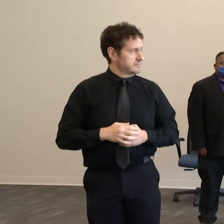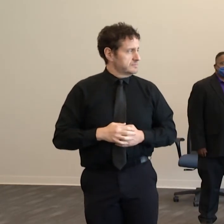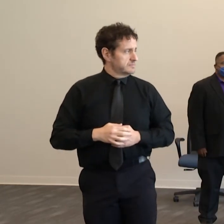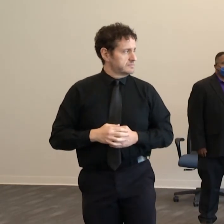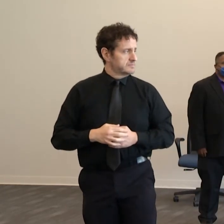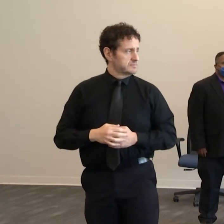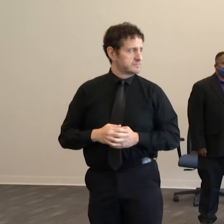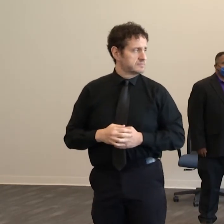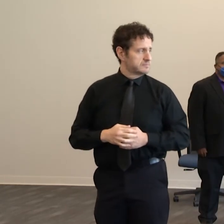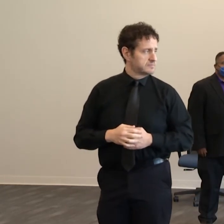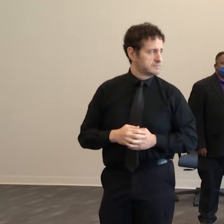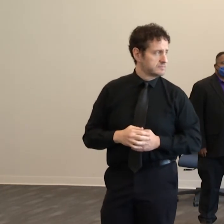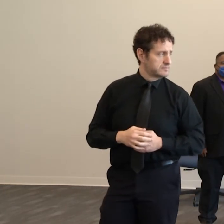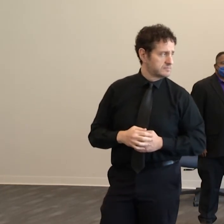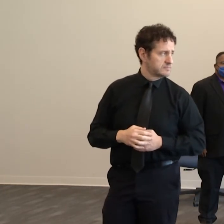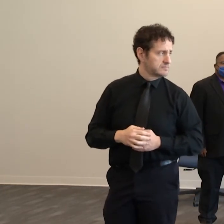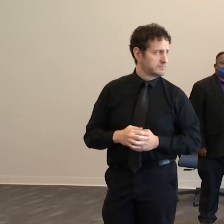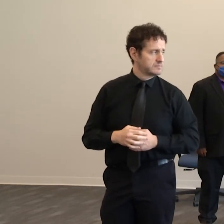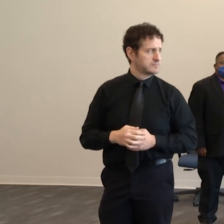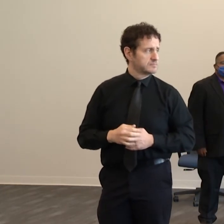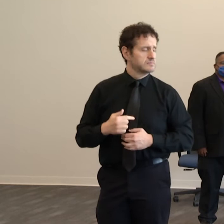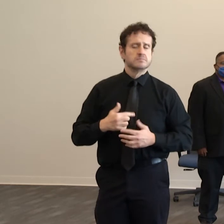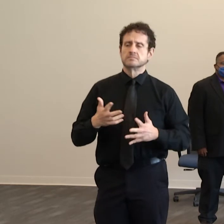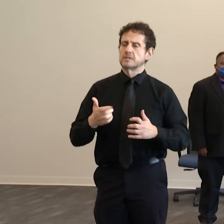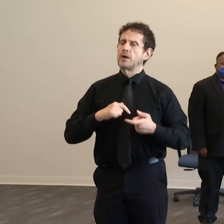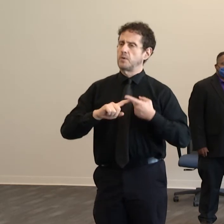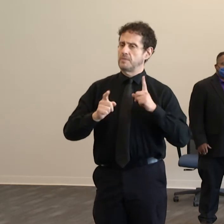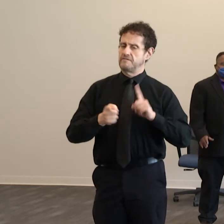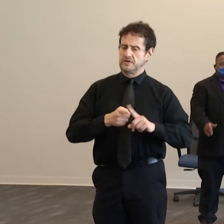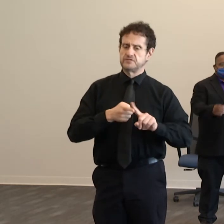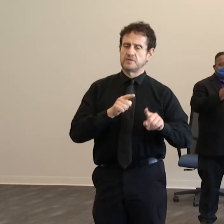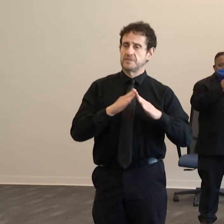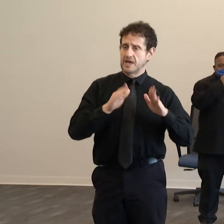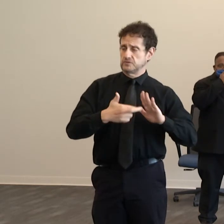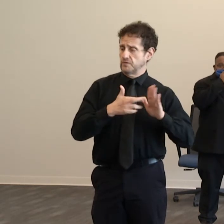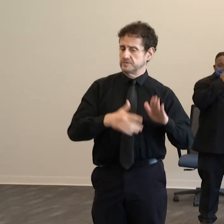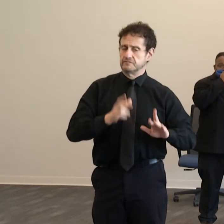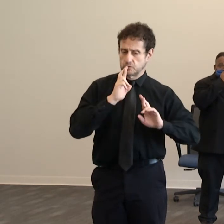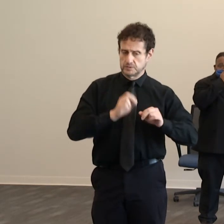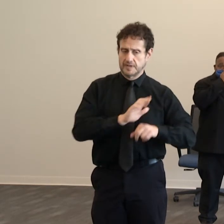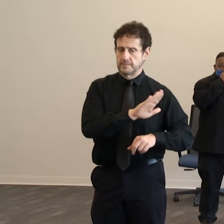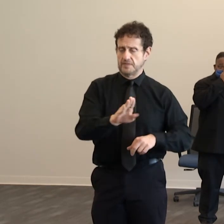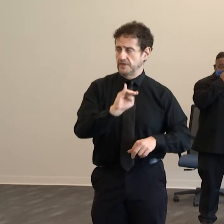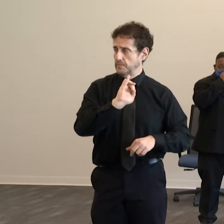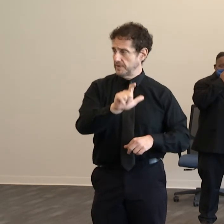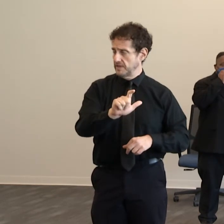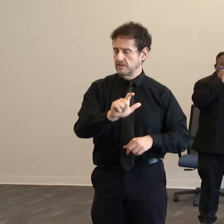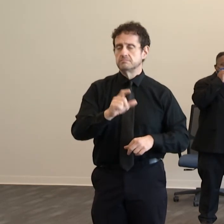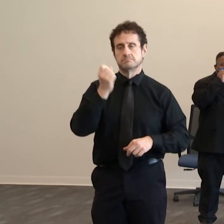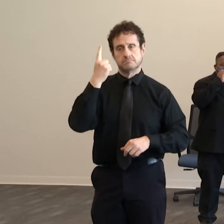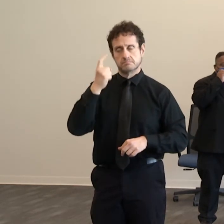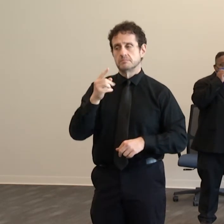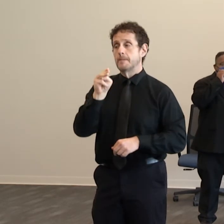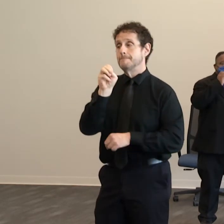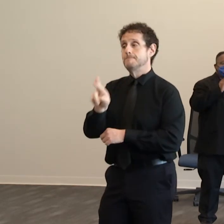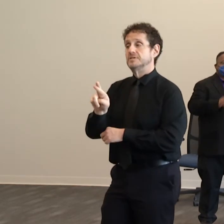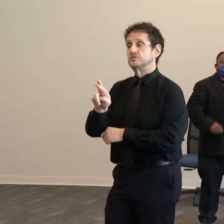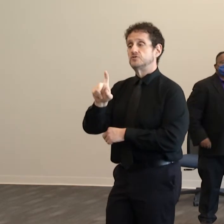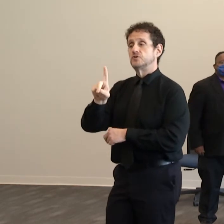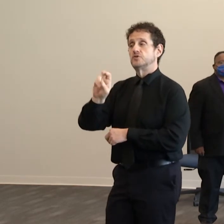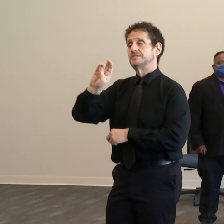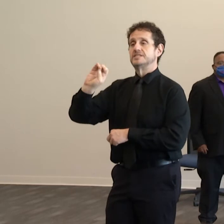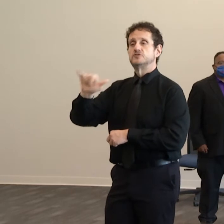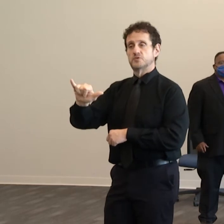I want my friends from the House to respond about their bill. Listen, Mr. DeJoy is a generous contributor